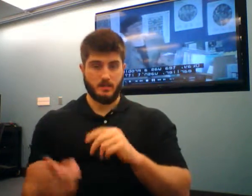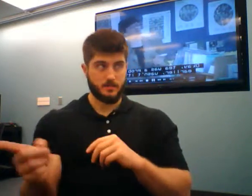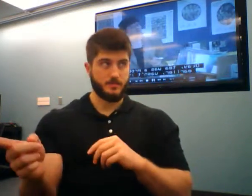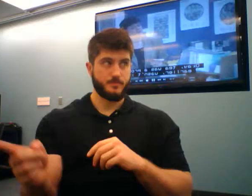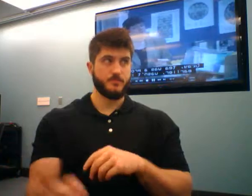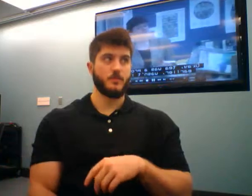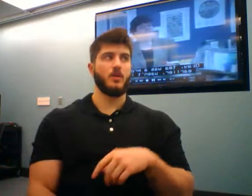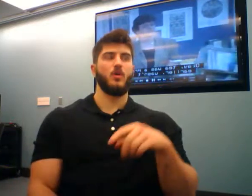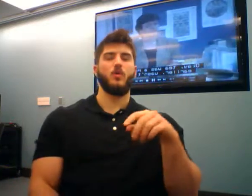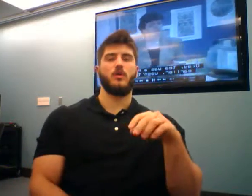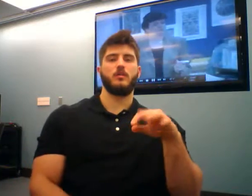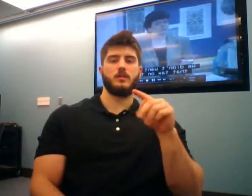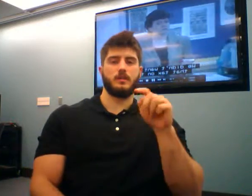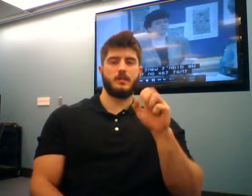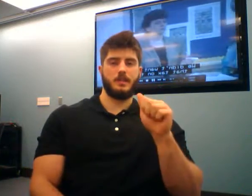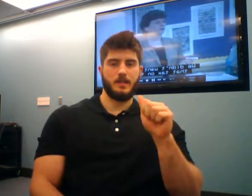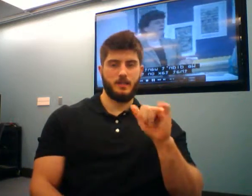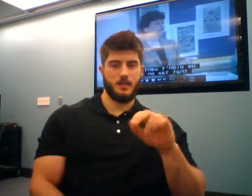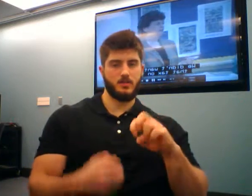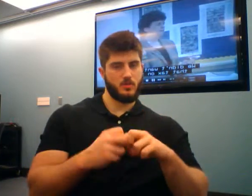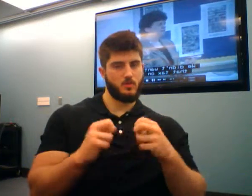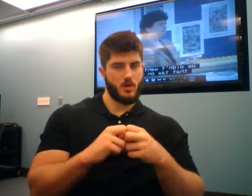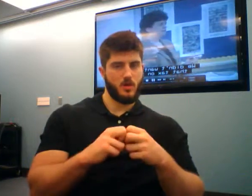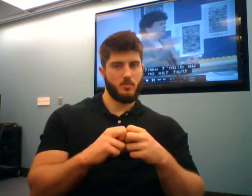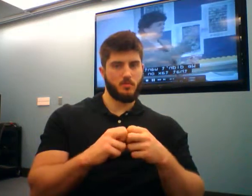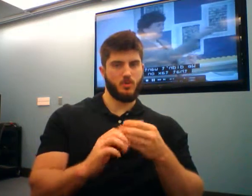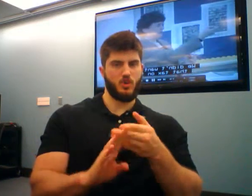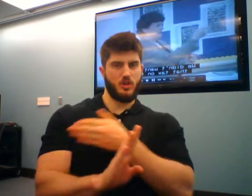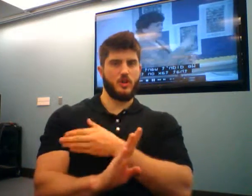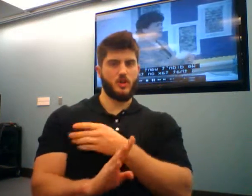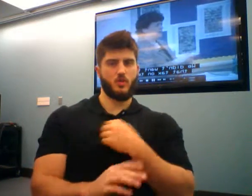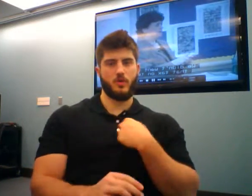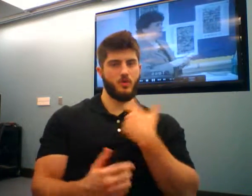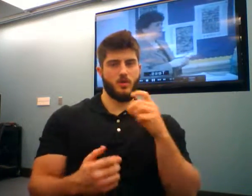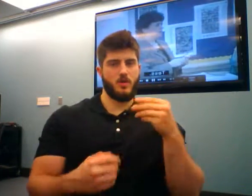tea was a problem earlier, wasn't it? We didn't want to pay that tax on tea.